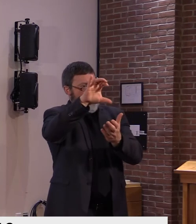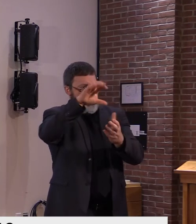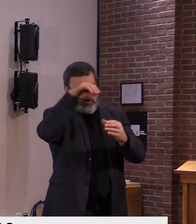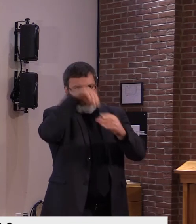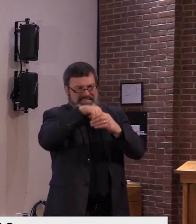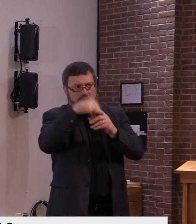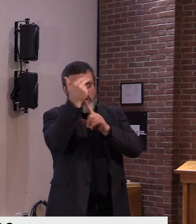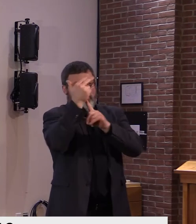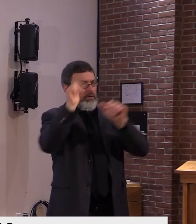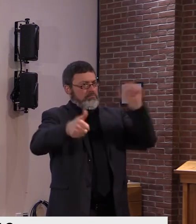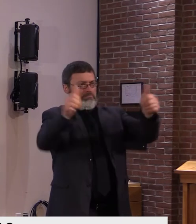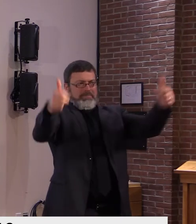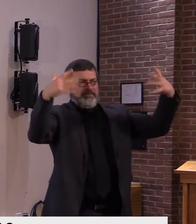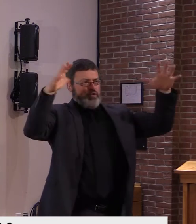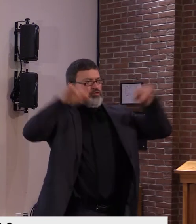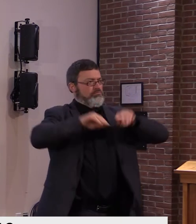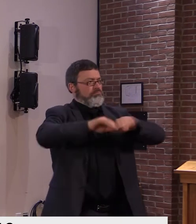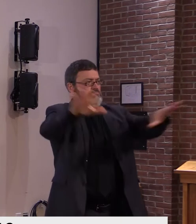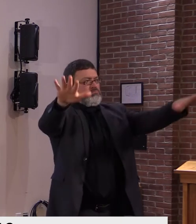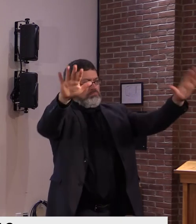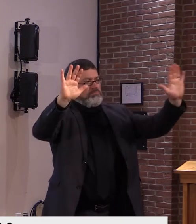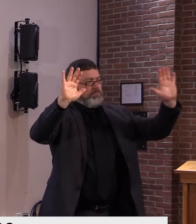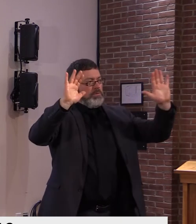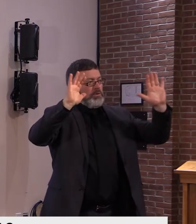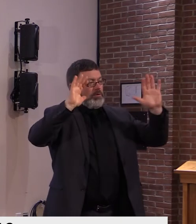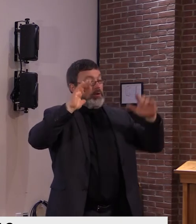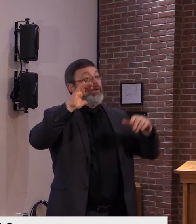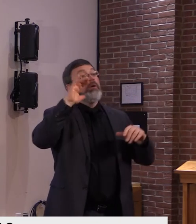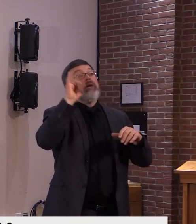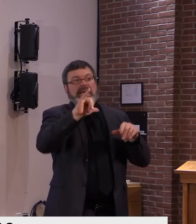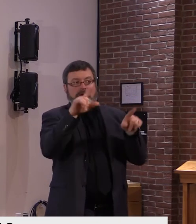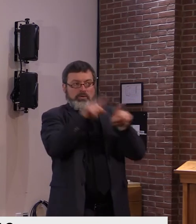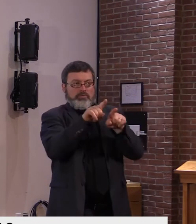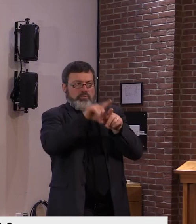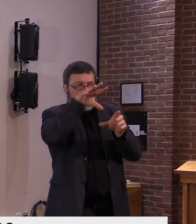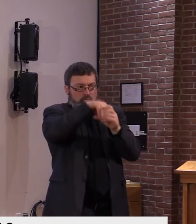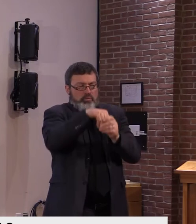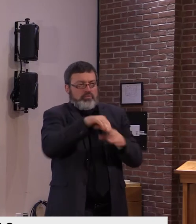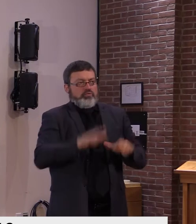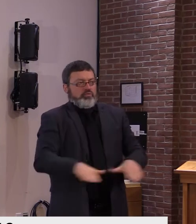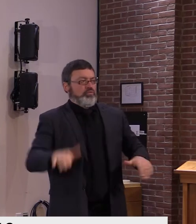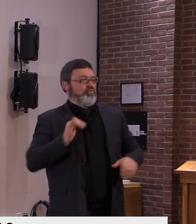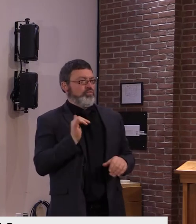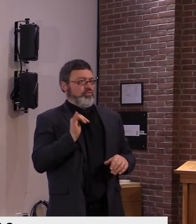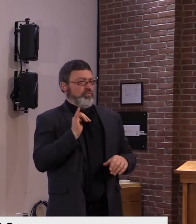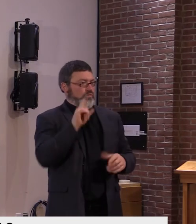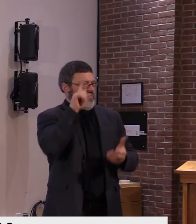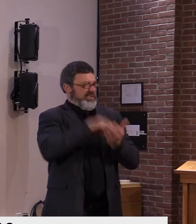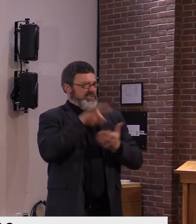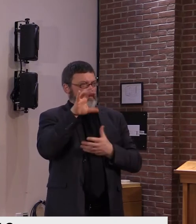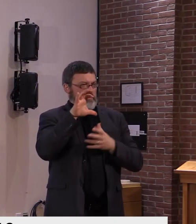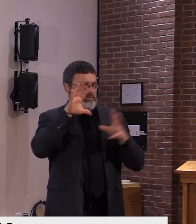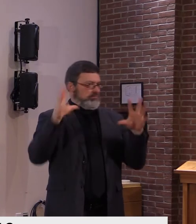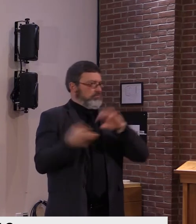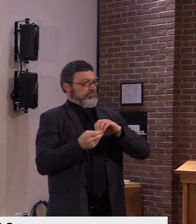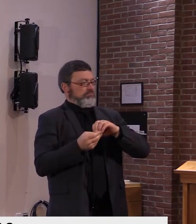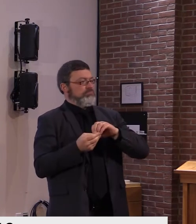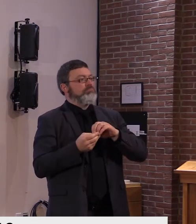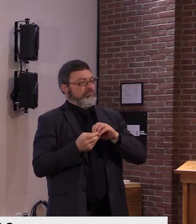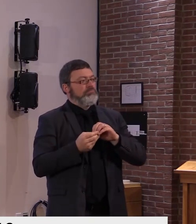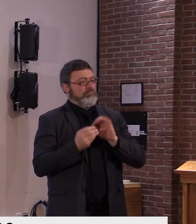including children that are in our motels. So we have a fairly robust